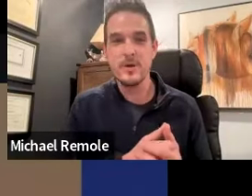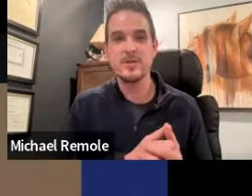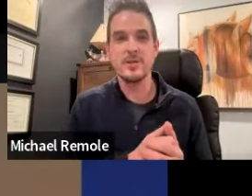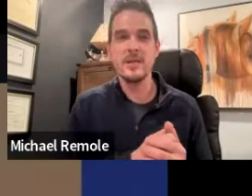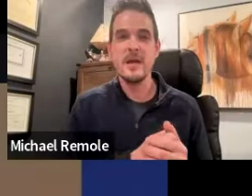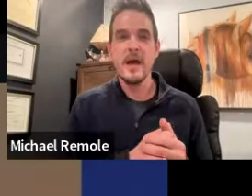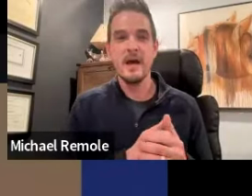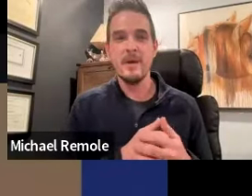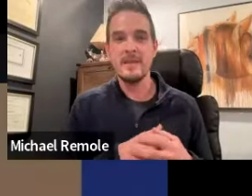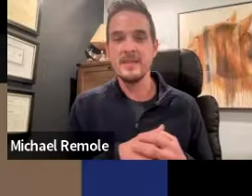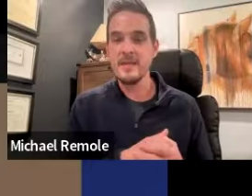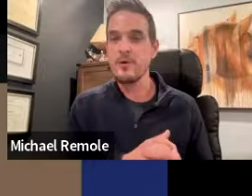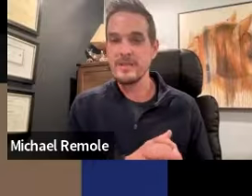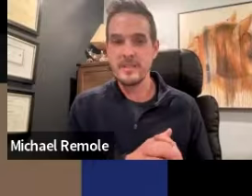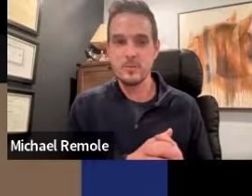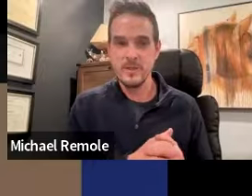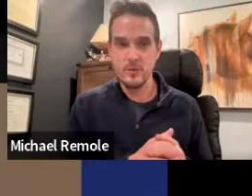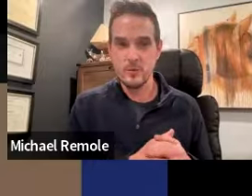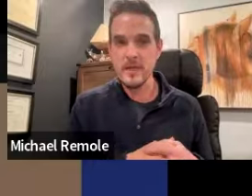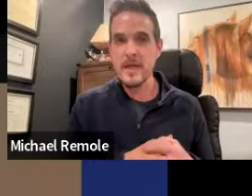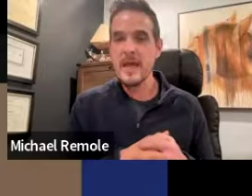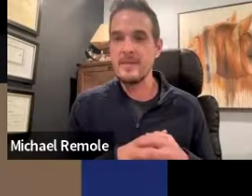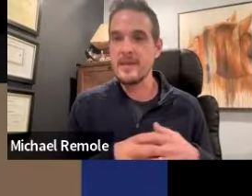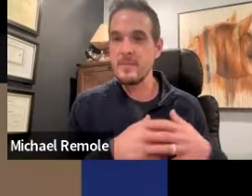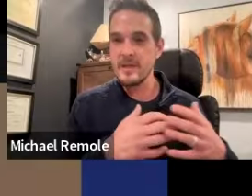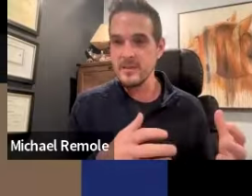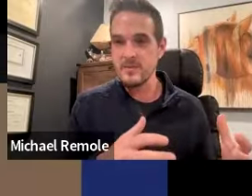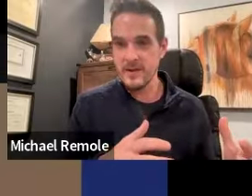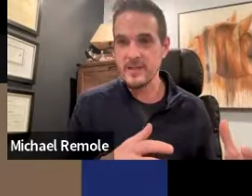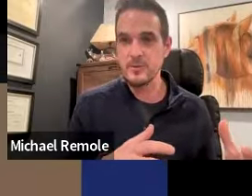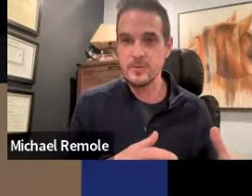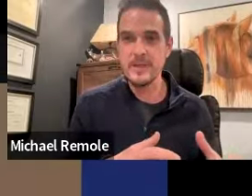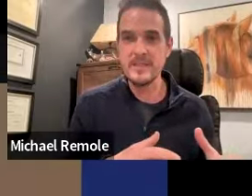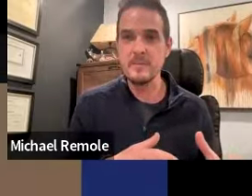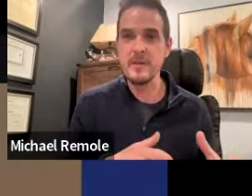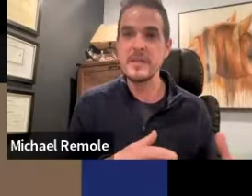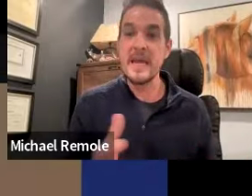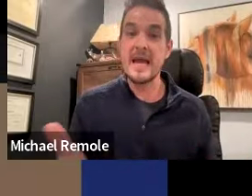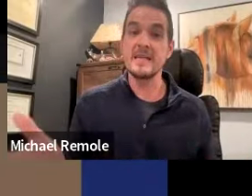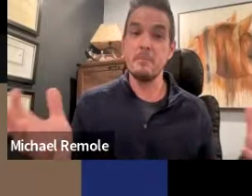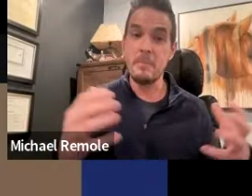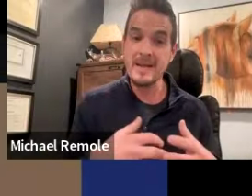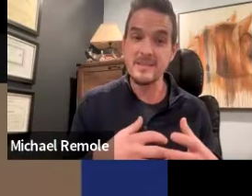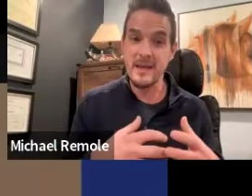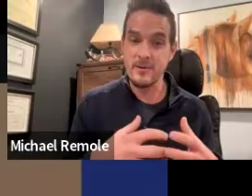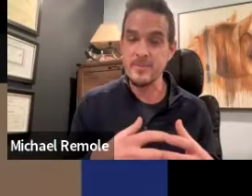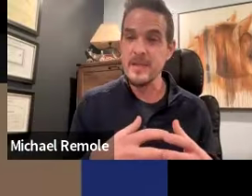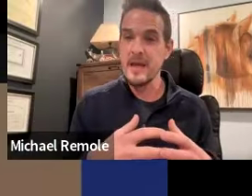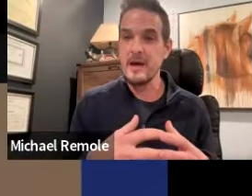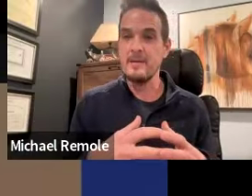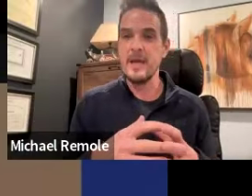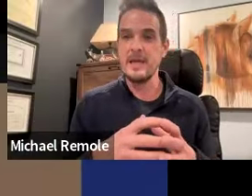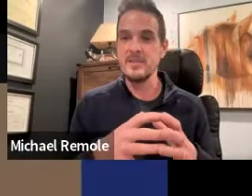tense situation, and they separated at 6 weeks old. And then because of financial instability, they had to come back